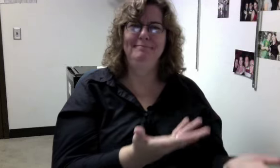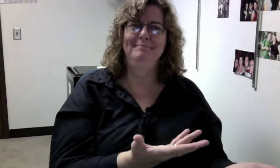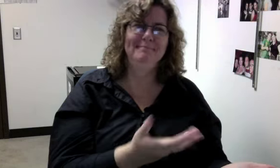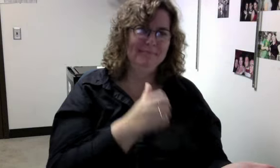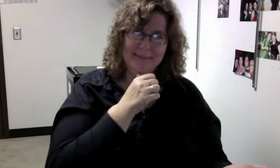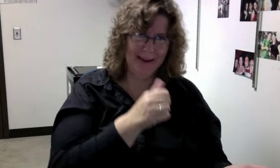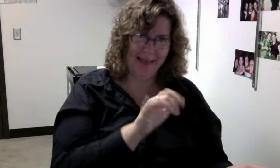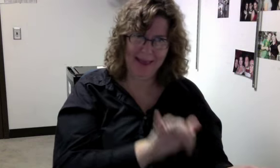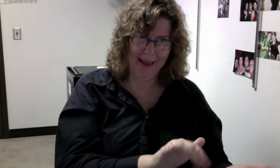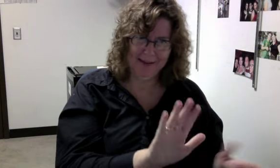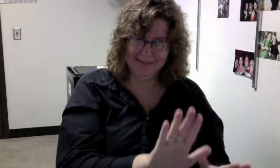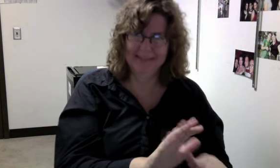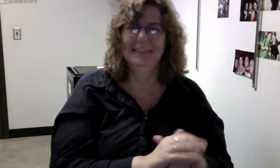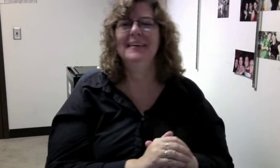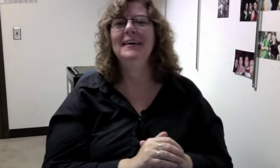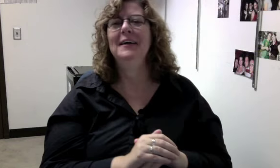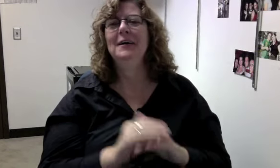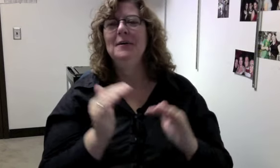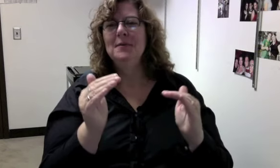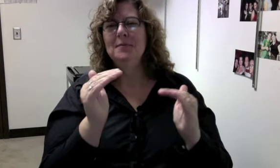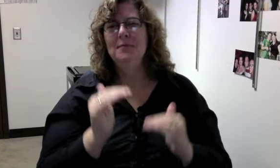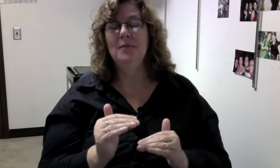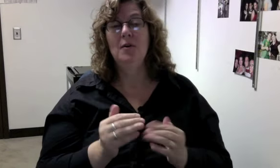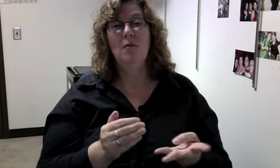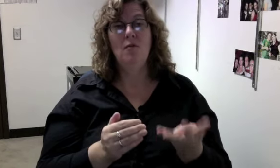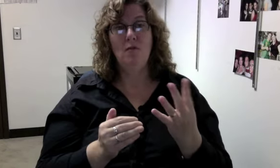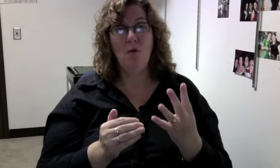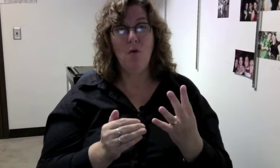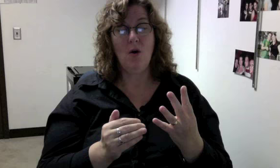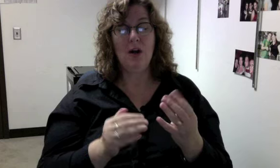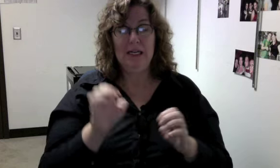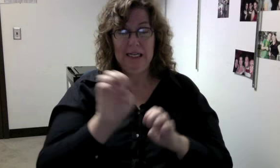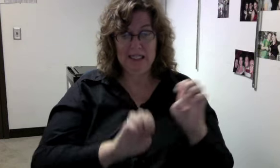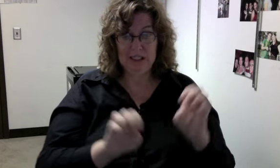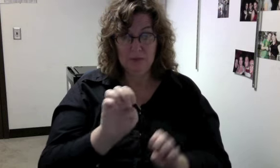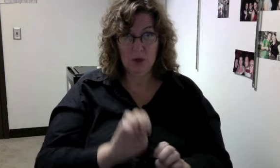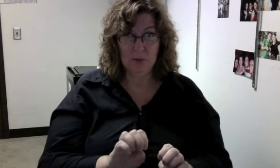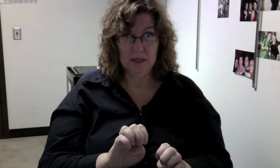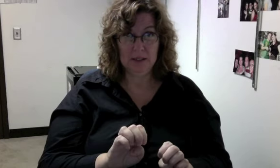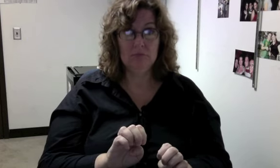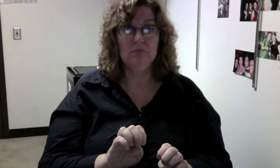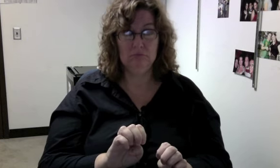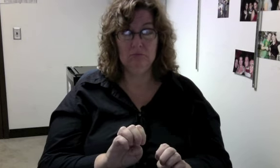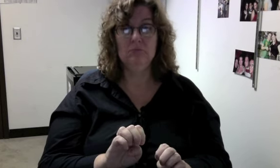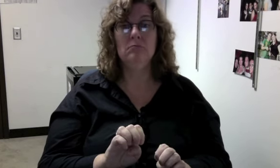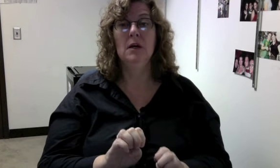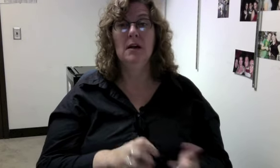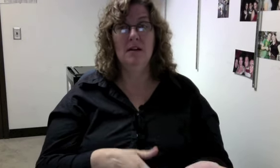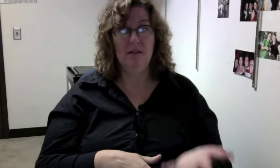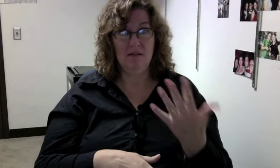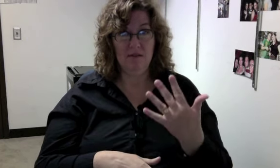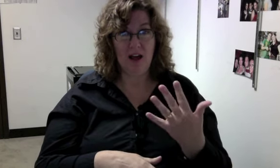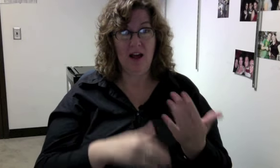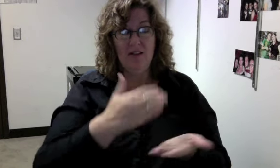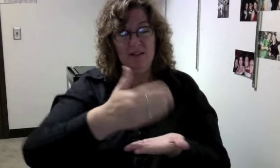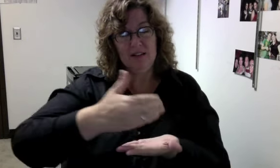your hypothesis. Number five is to collect and analyze data as you're running. Now, a lot of books will